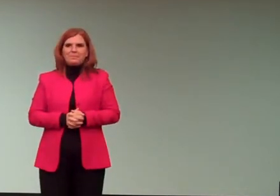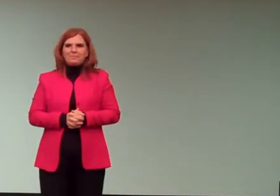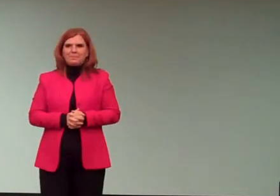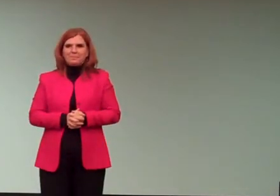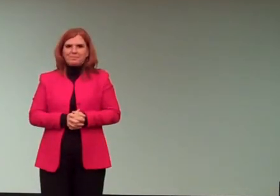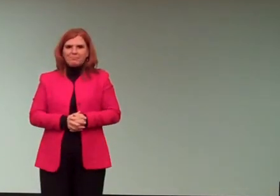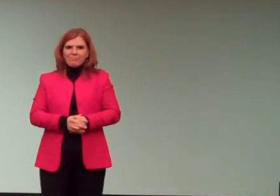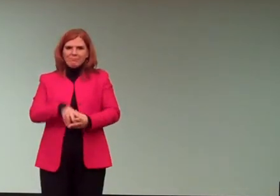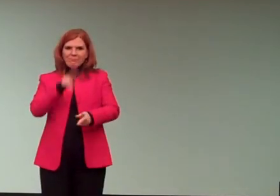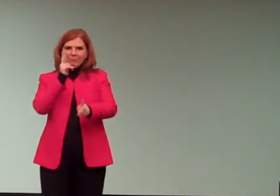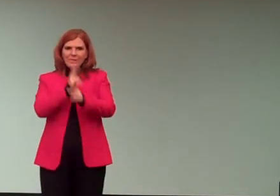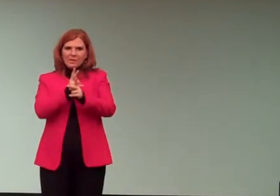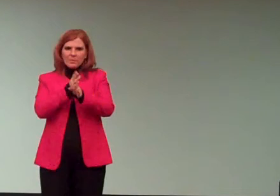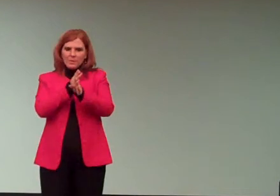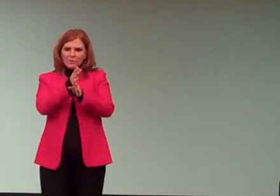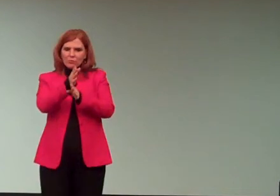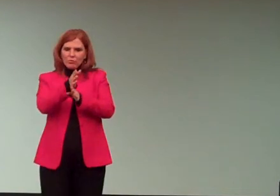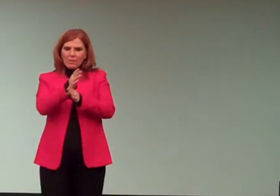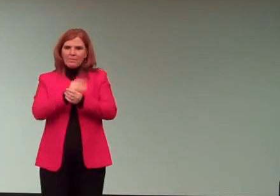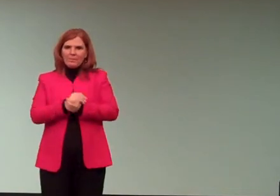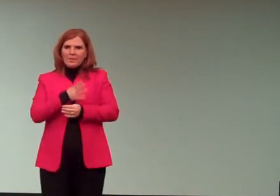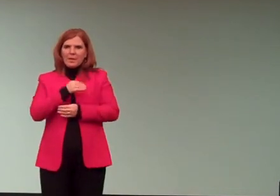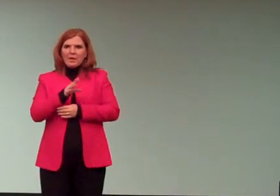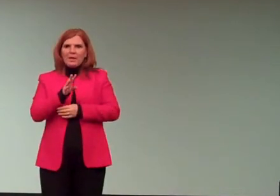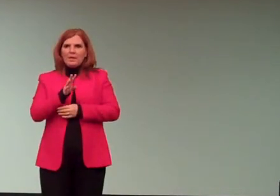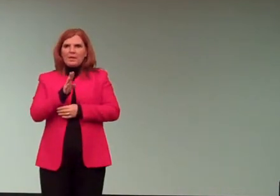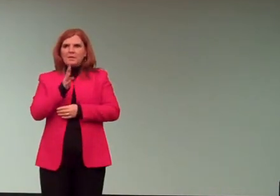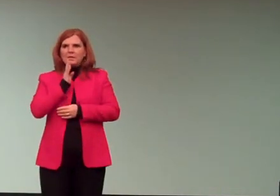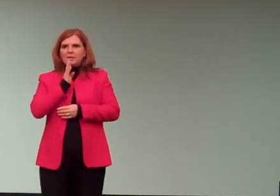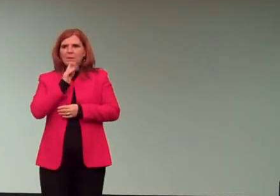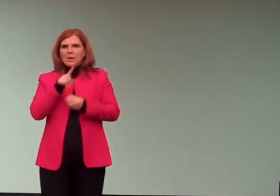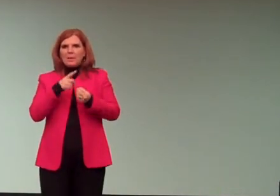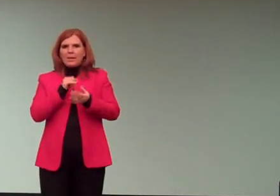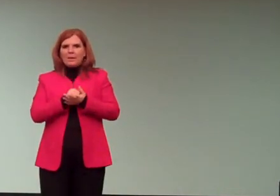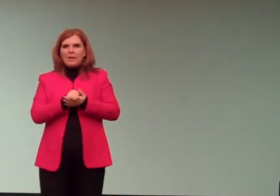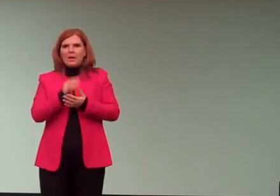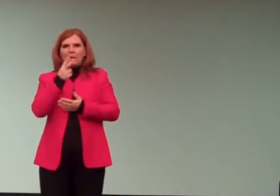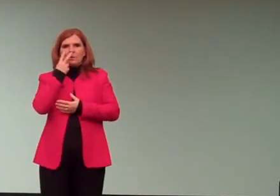Keeps me on the straight and narrow. And I will, speaking of straight and narrow,